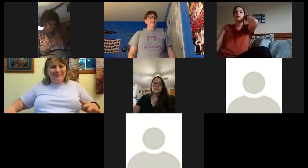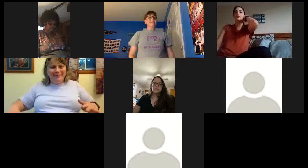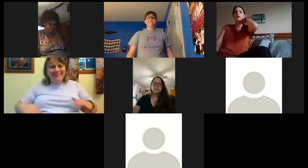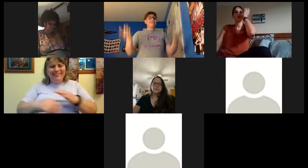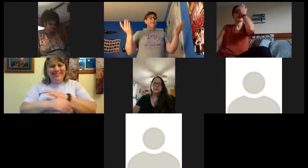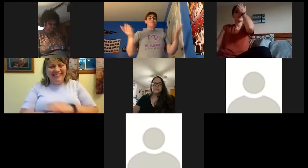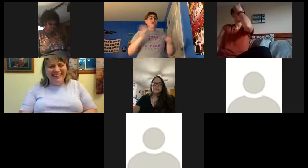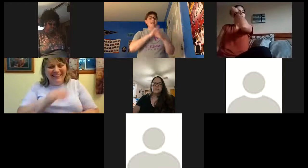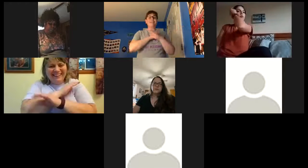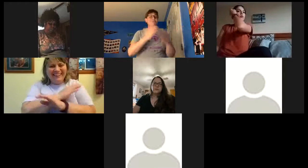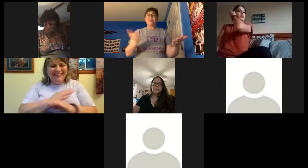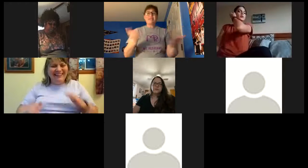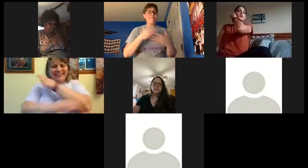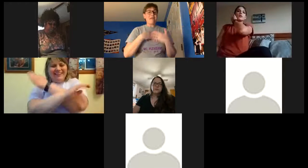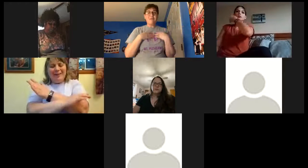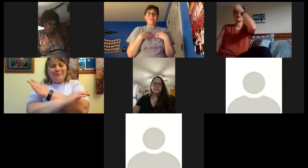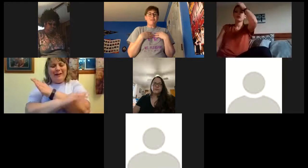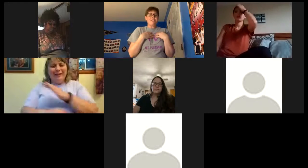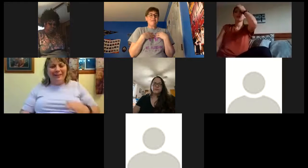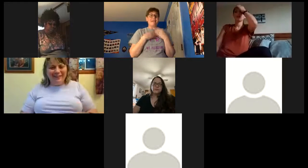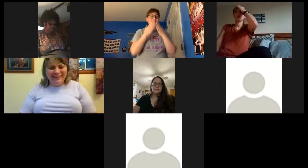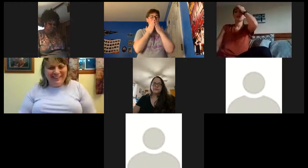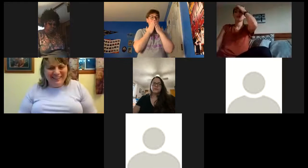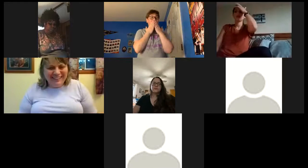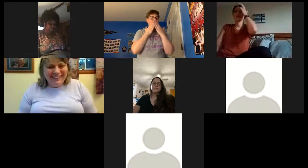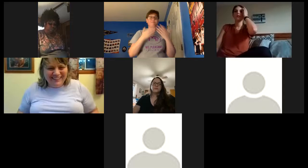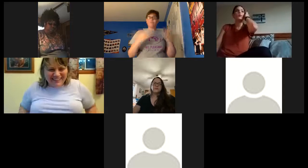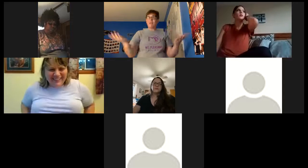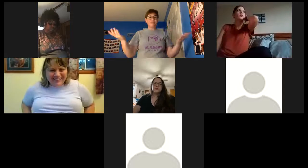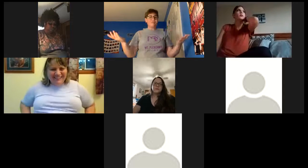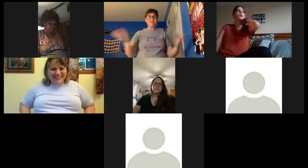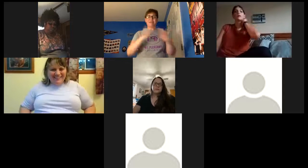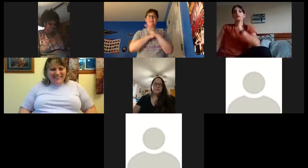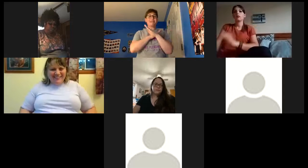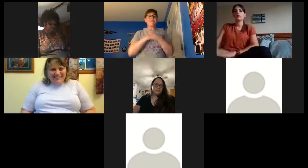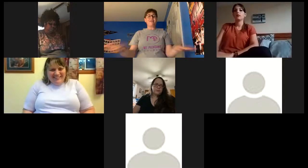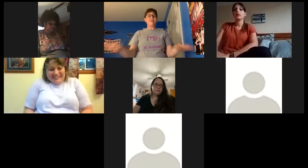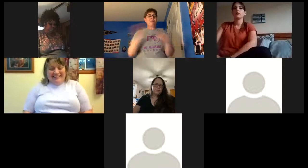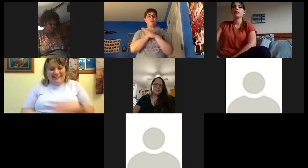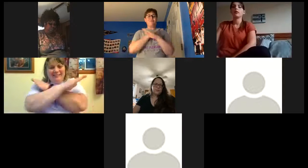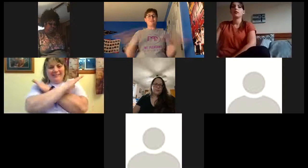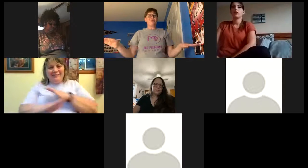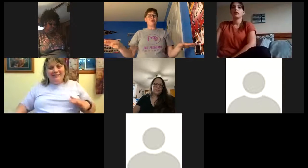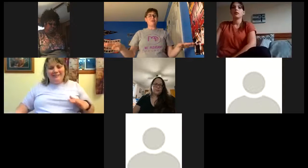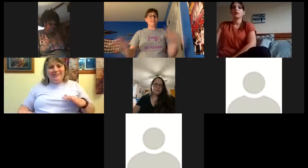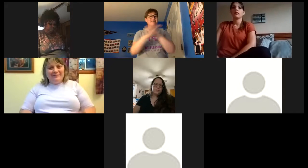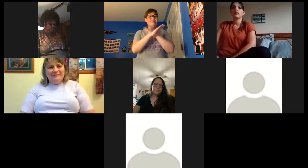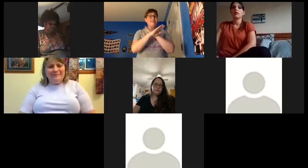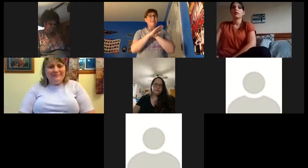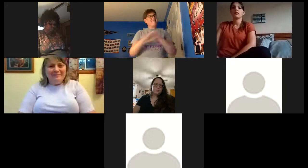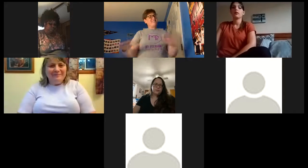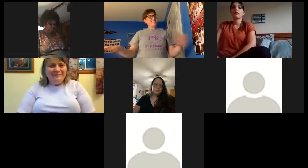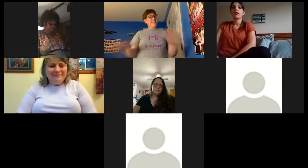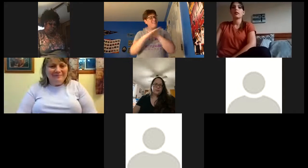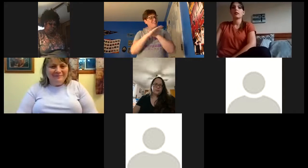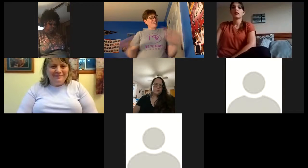Okay. See, that's what I was like it automatically. Maybe it's just me. And I've done it that way for so long that